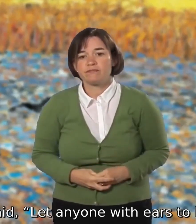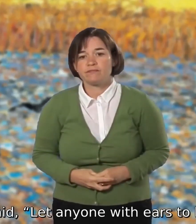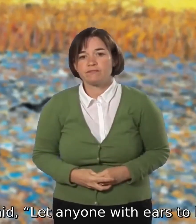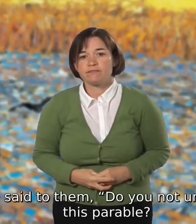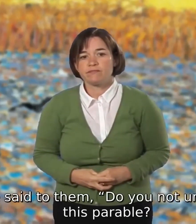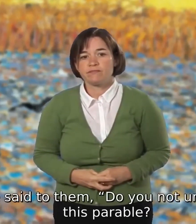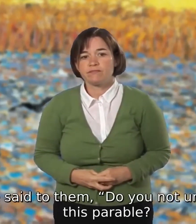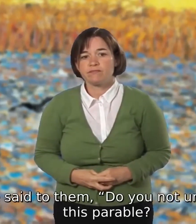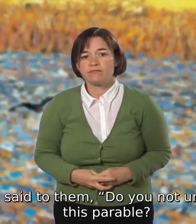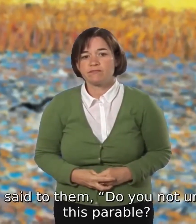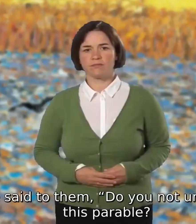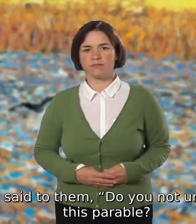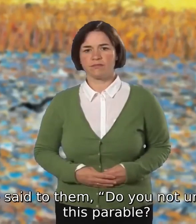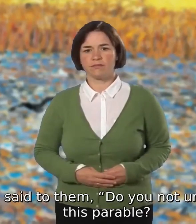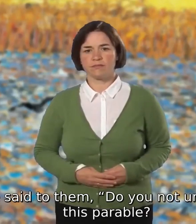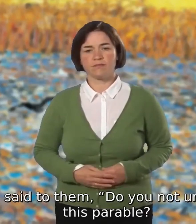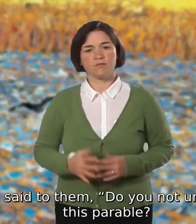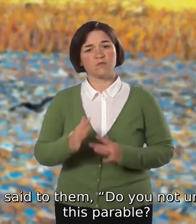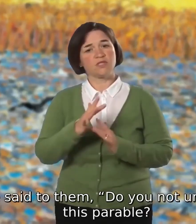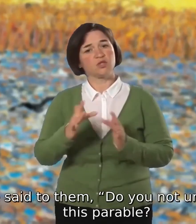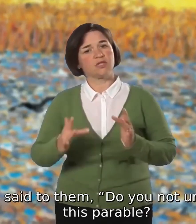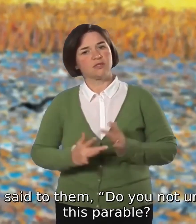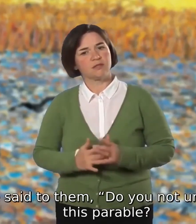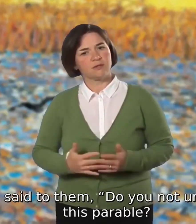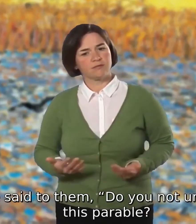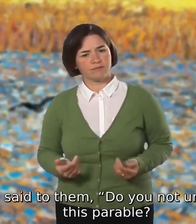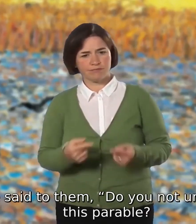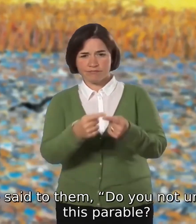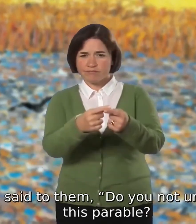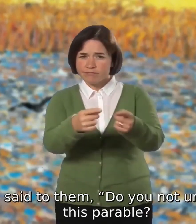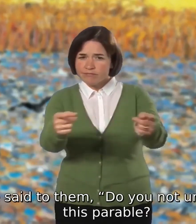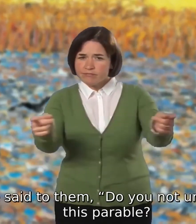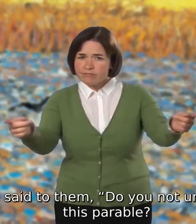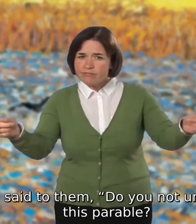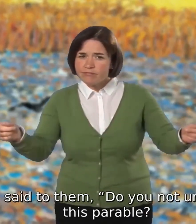And he said to them, "Do you not understand this parable?